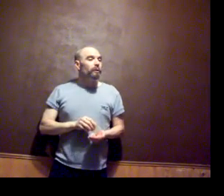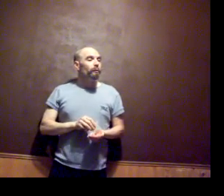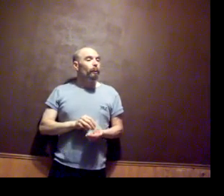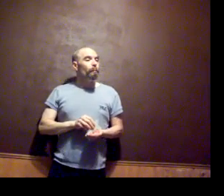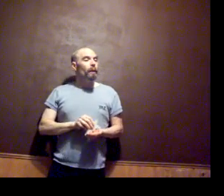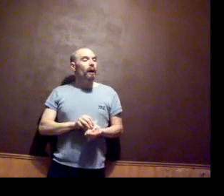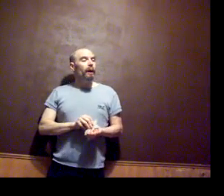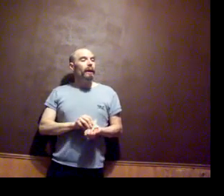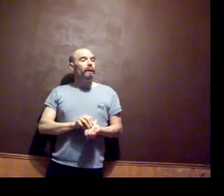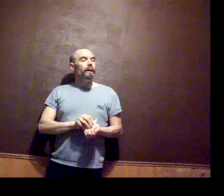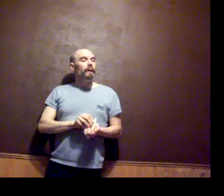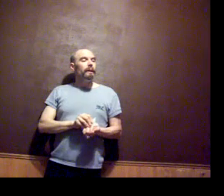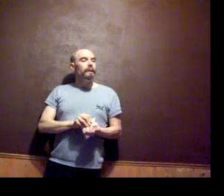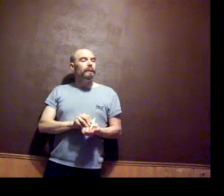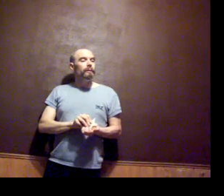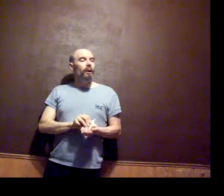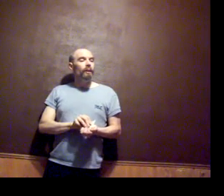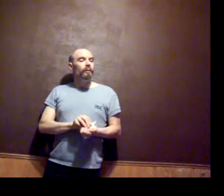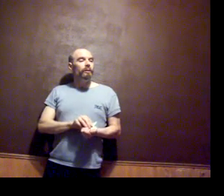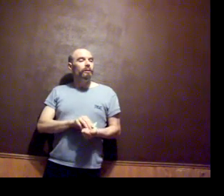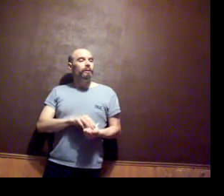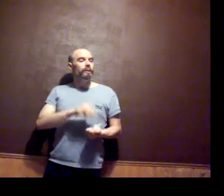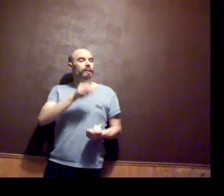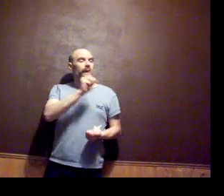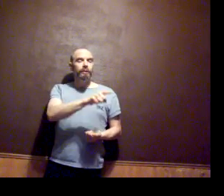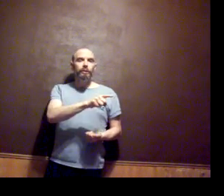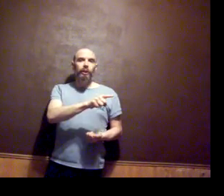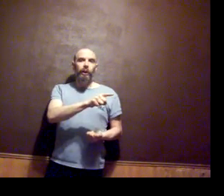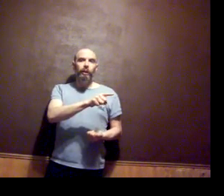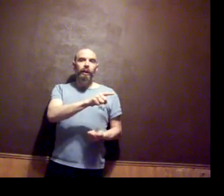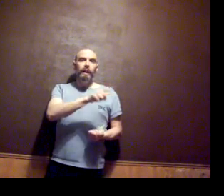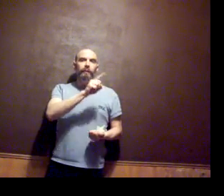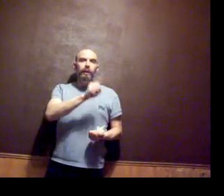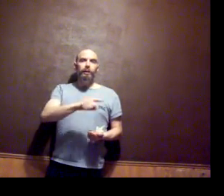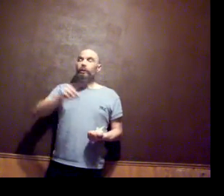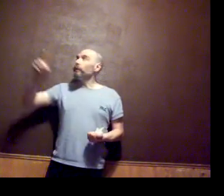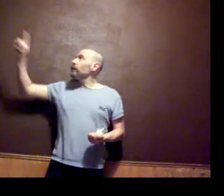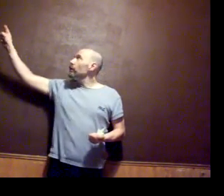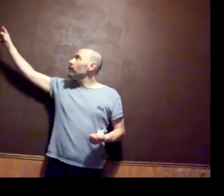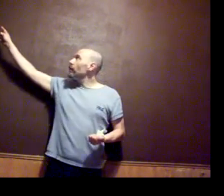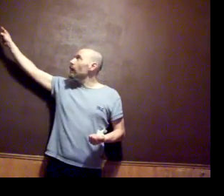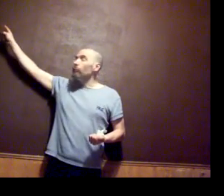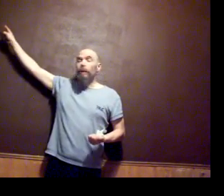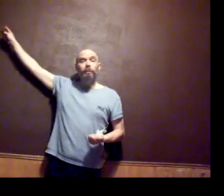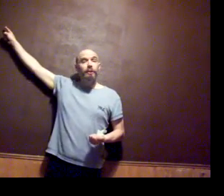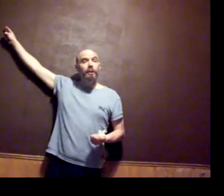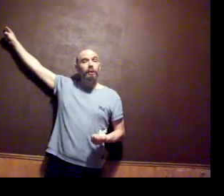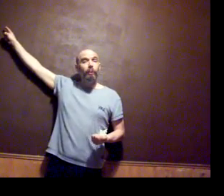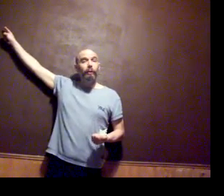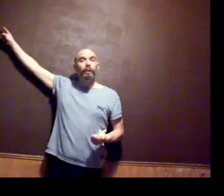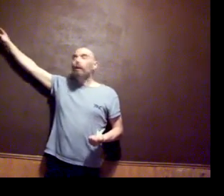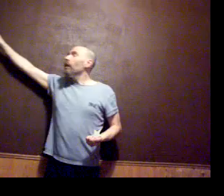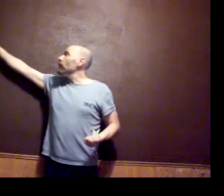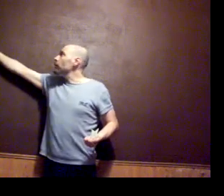from my office desk chair, if I turn and look, I will be able to see north. I'll also